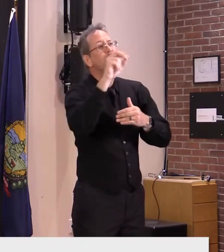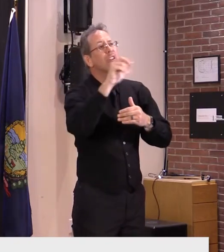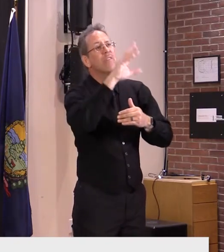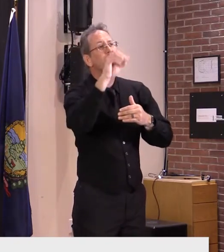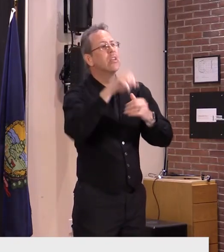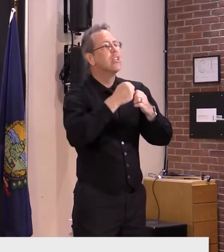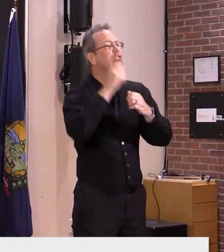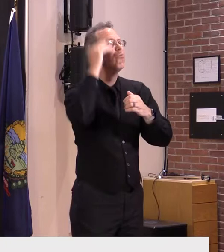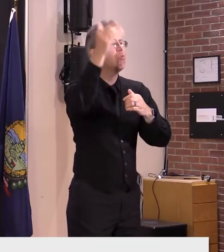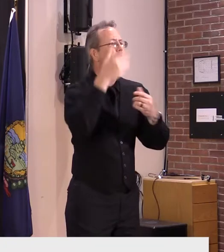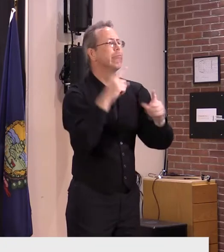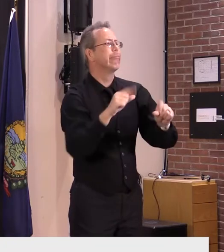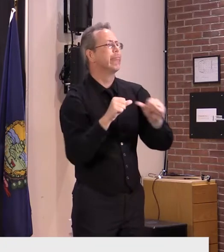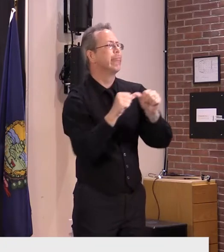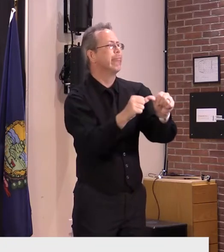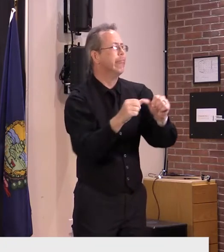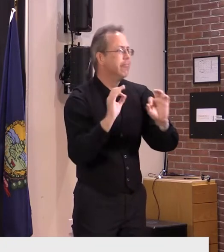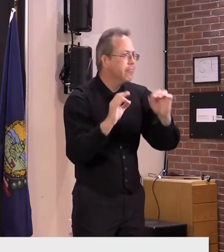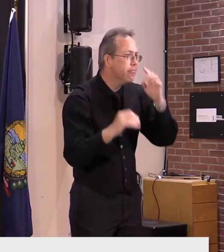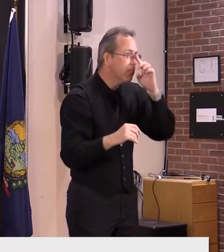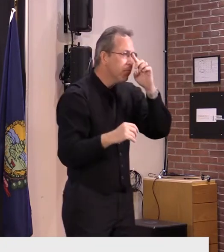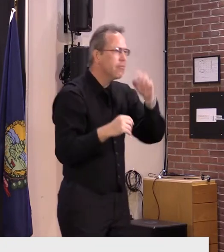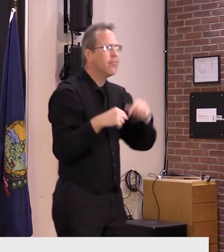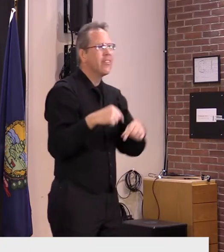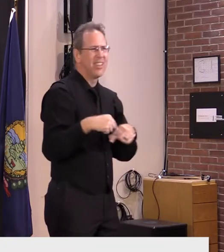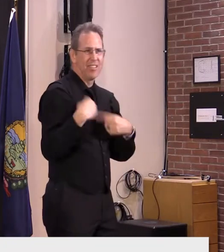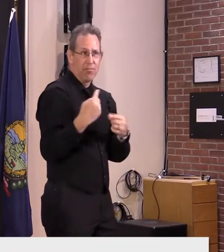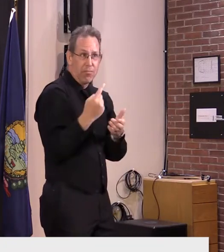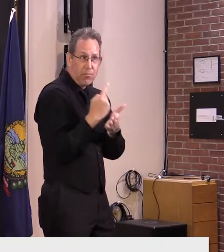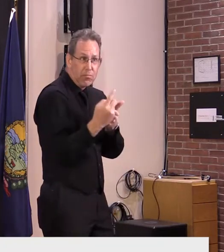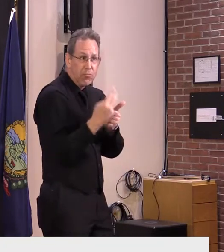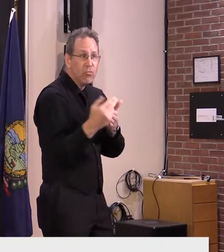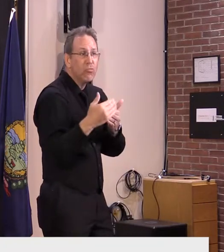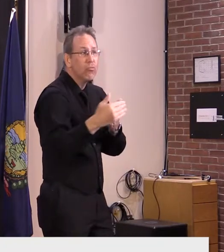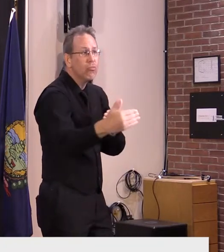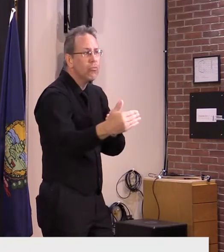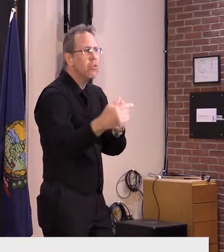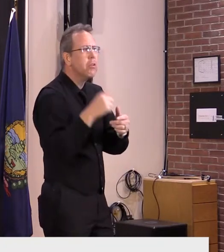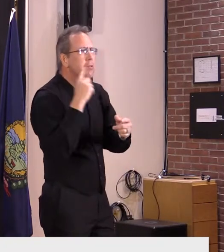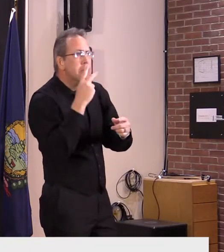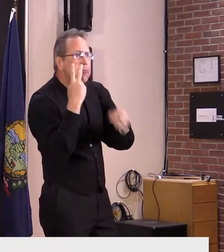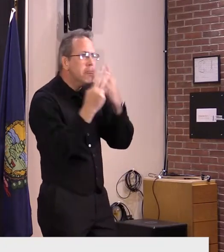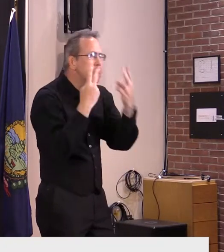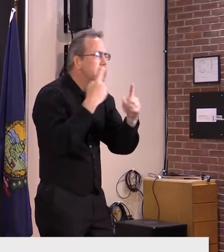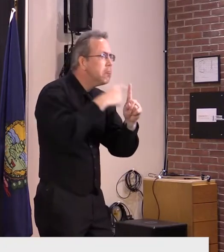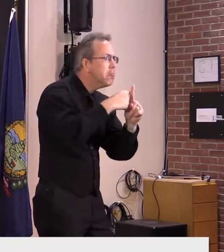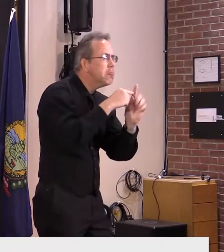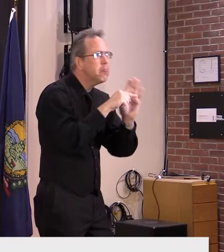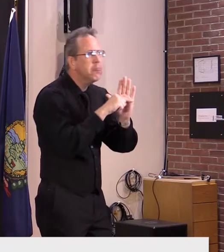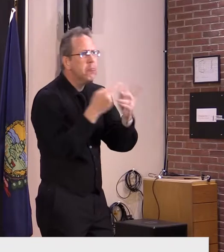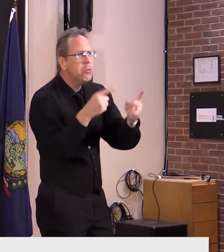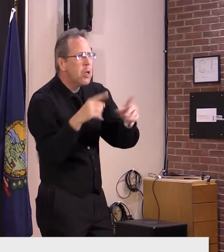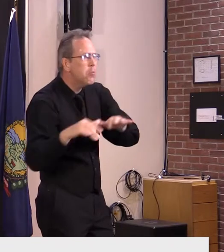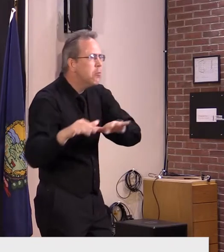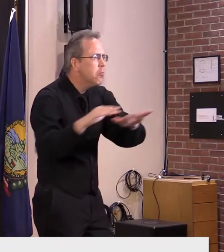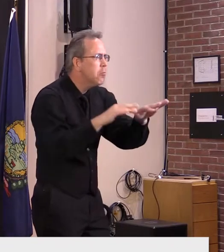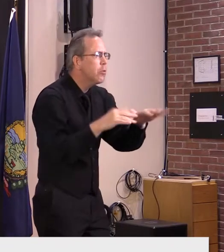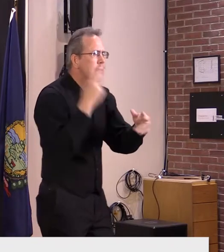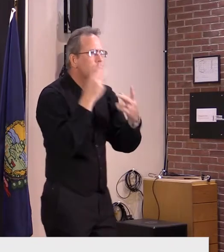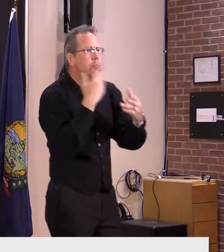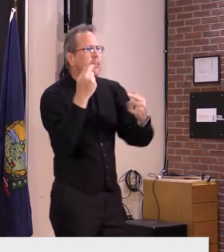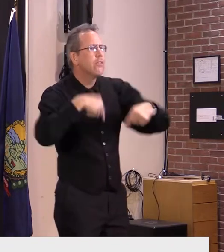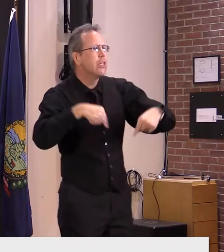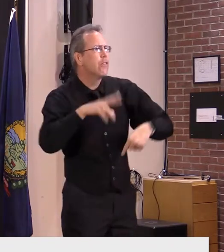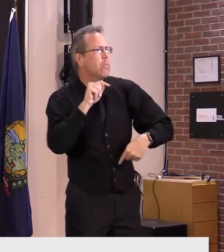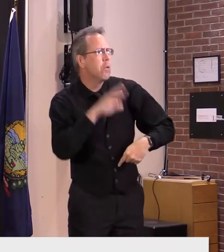more time in the weeks ahead to talk about all the good in many of these bills and those who deserve credit, especially as we start receiving